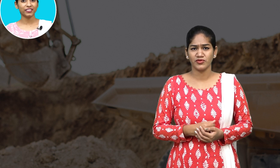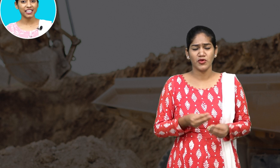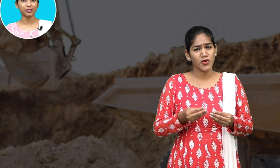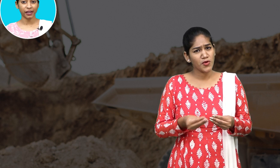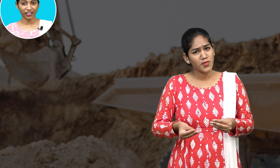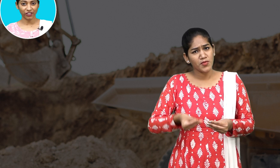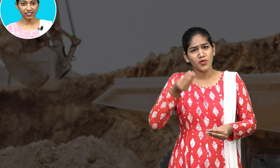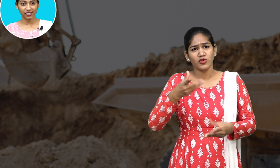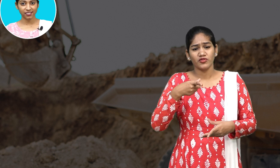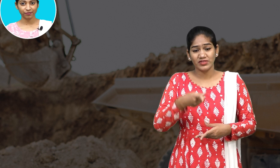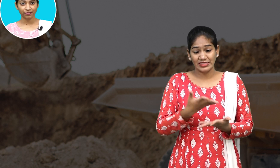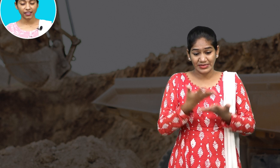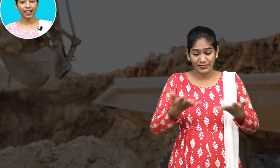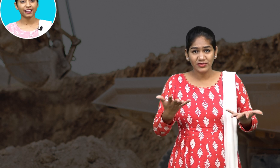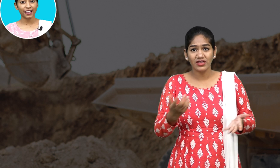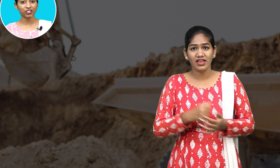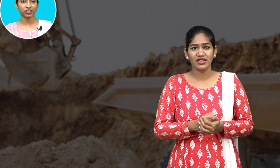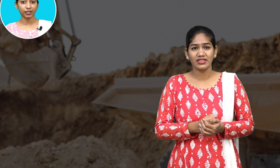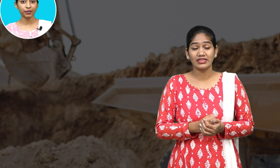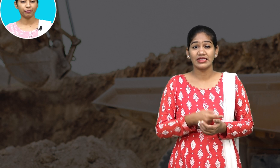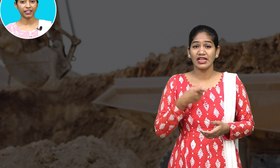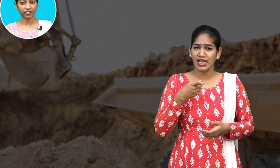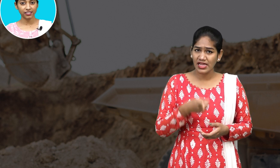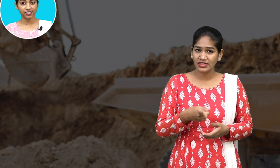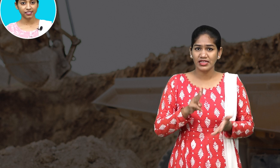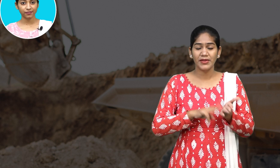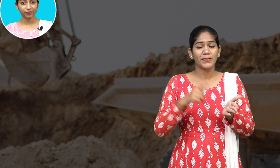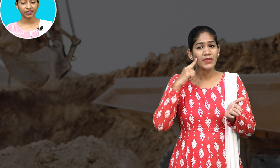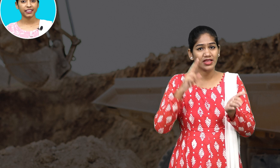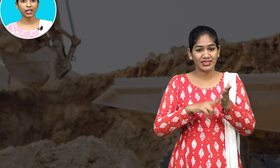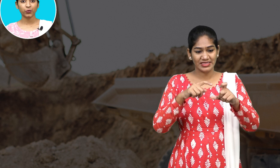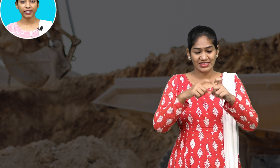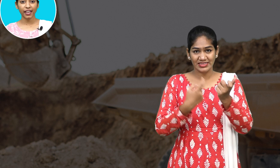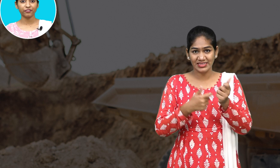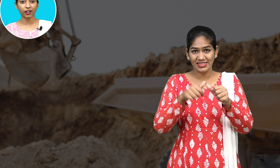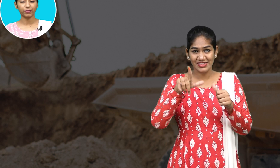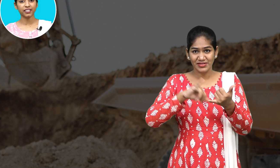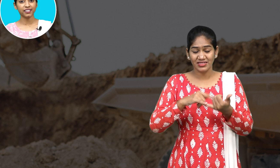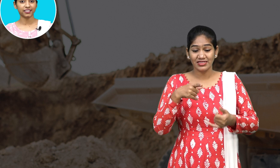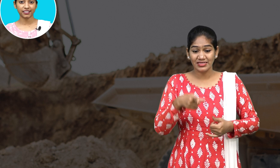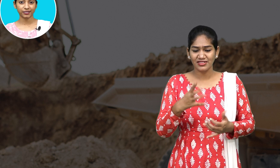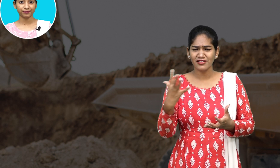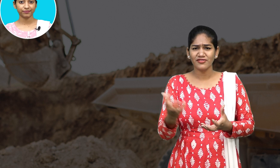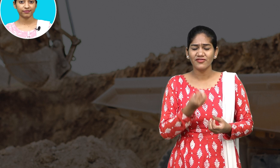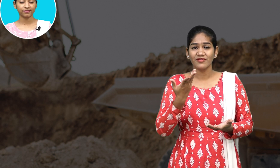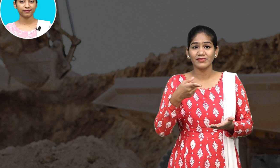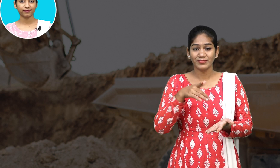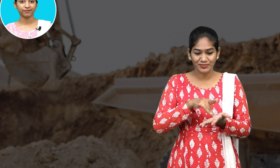Most of these materials are actually minerals that we get from the earth.